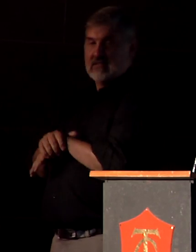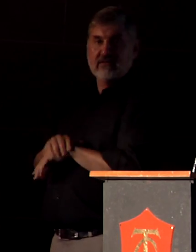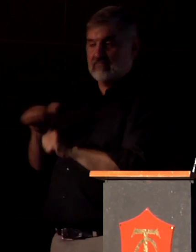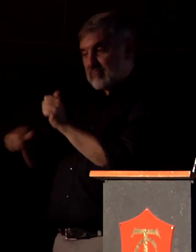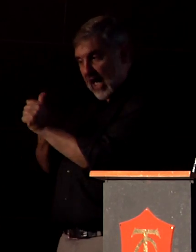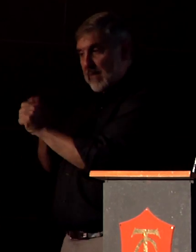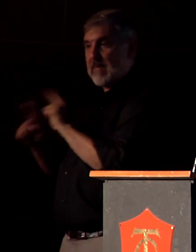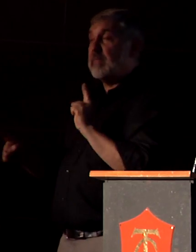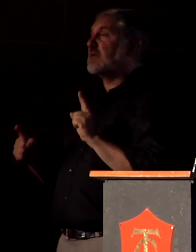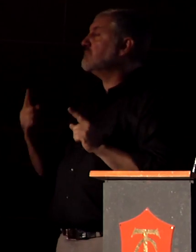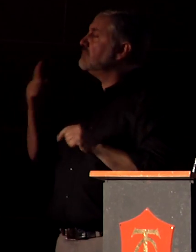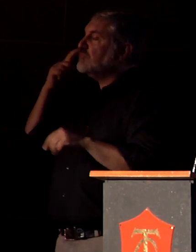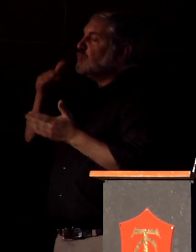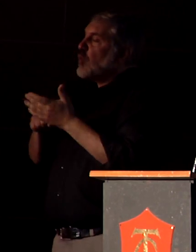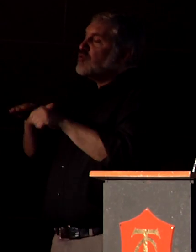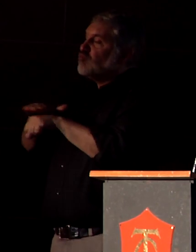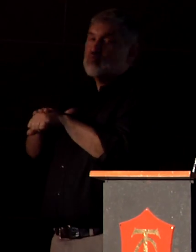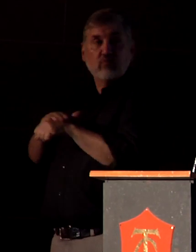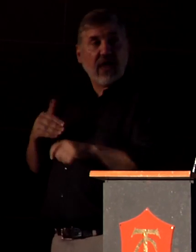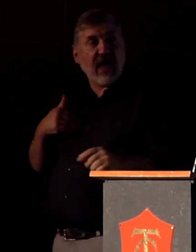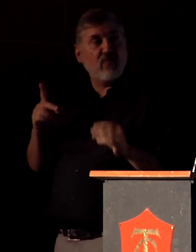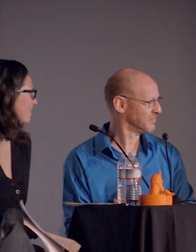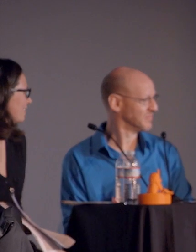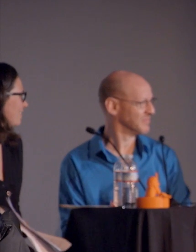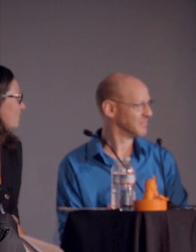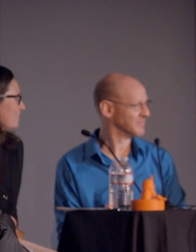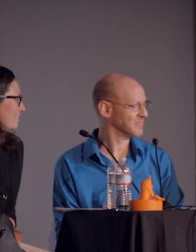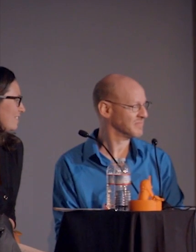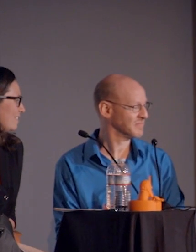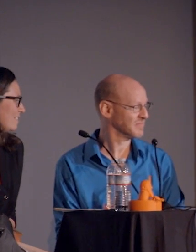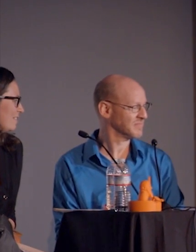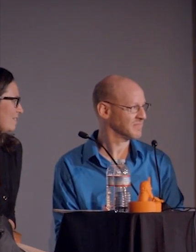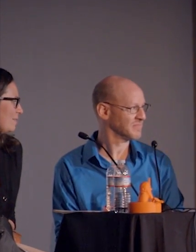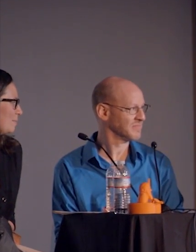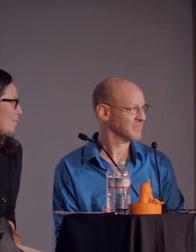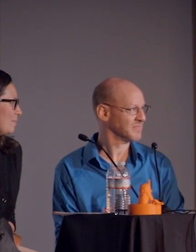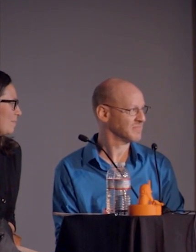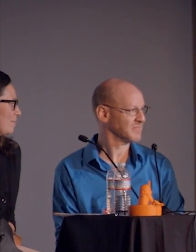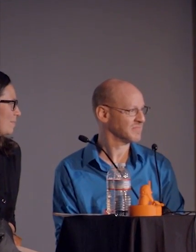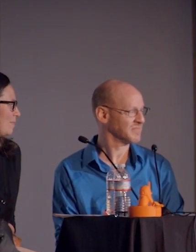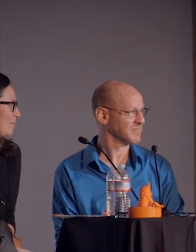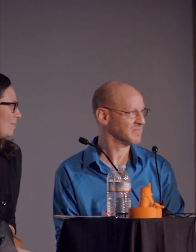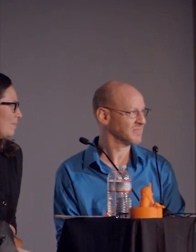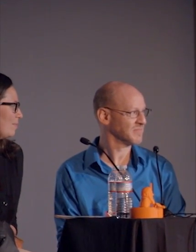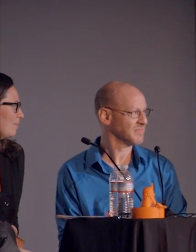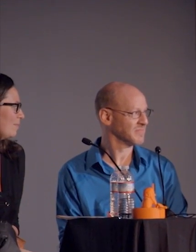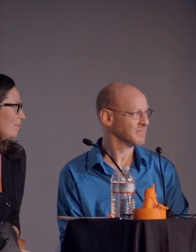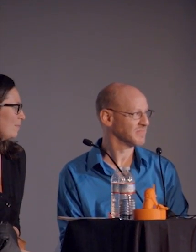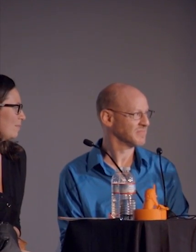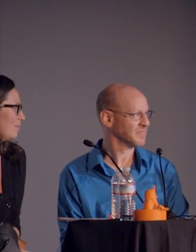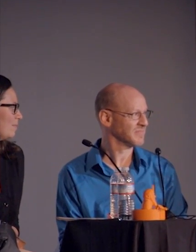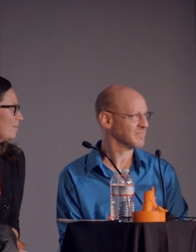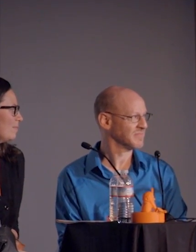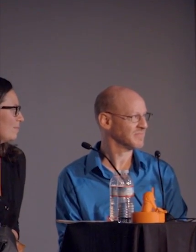but take it at face value. We have time for one more question. Okay. So do you have any evidence that old people's homes kind